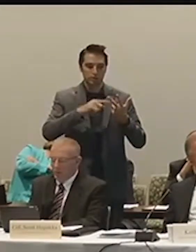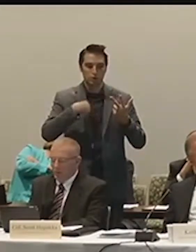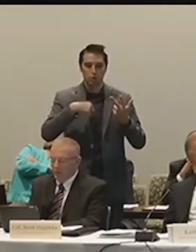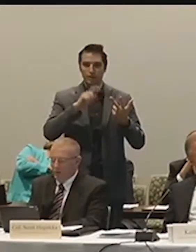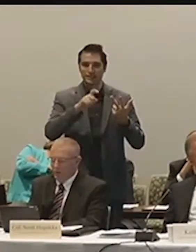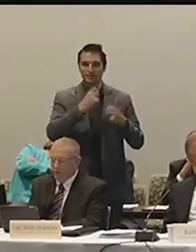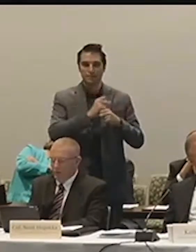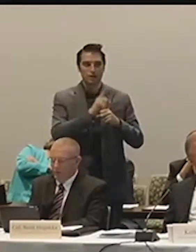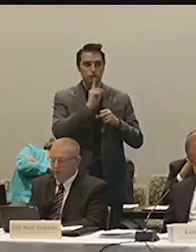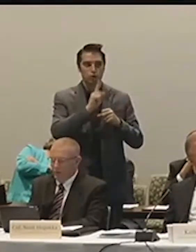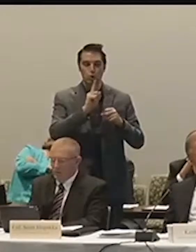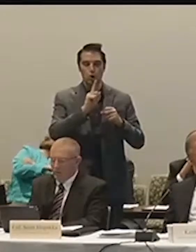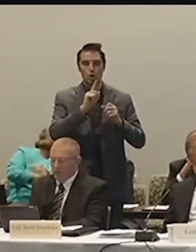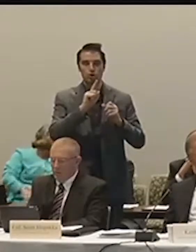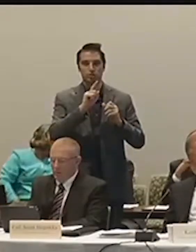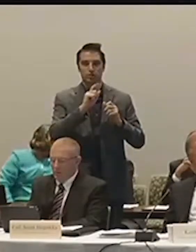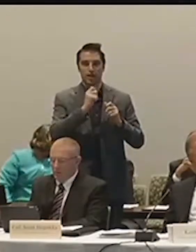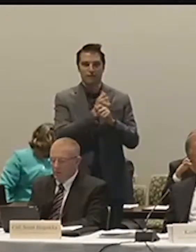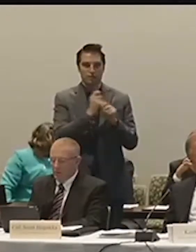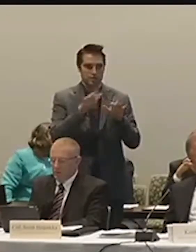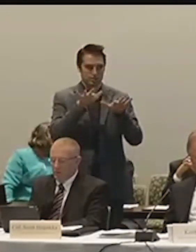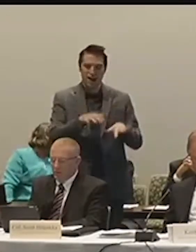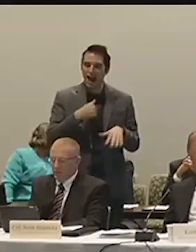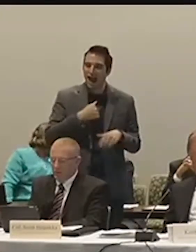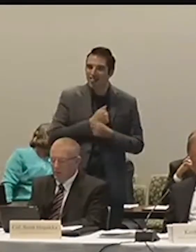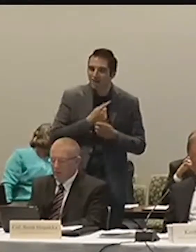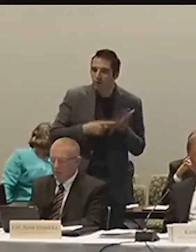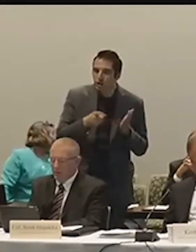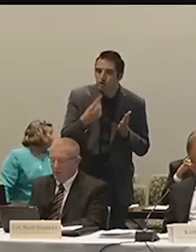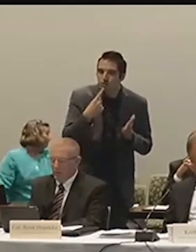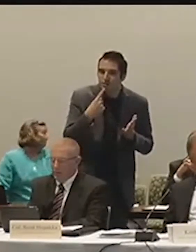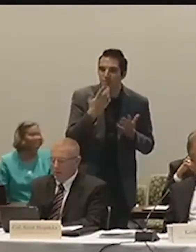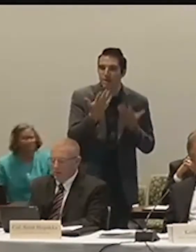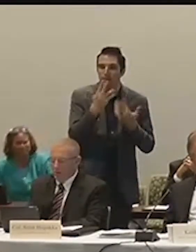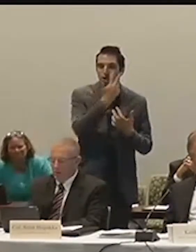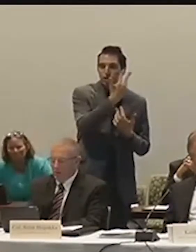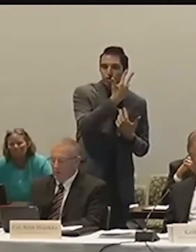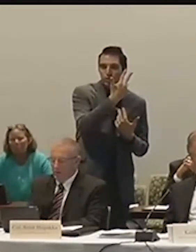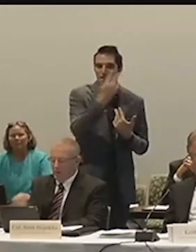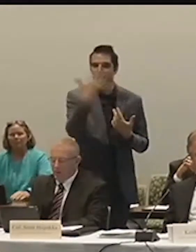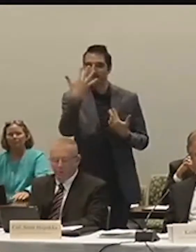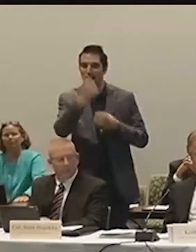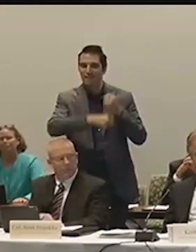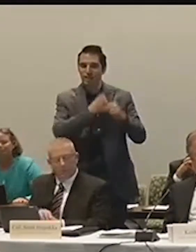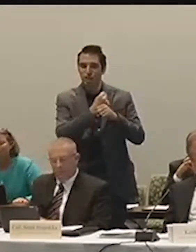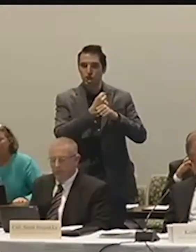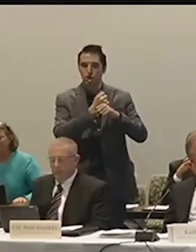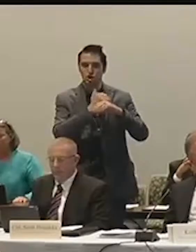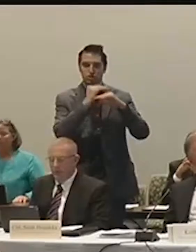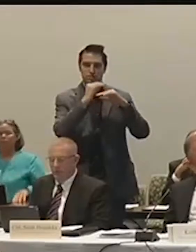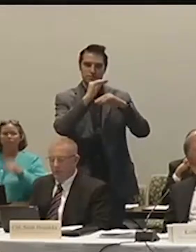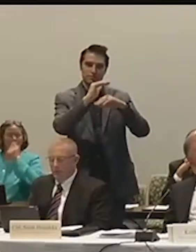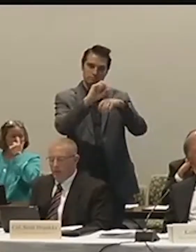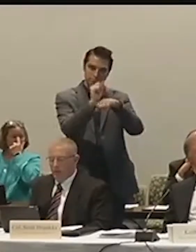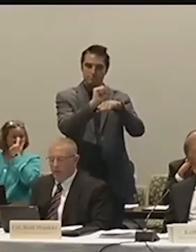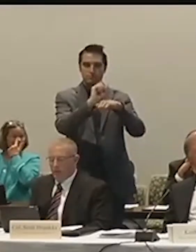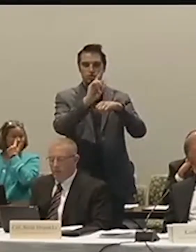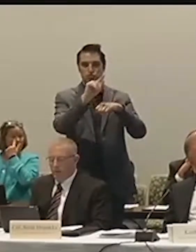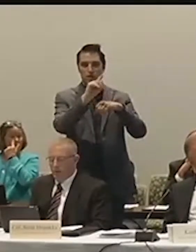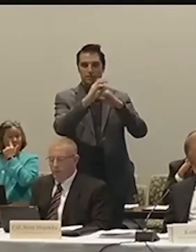dust to settle. Do you see, and I love what you said about maybe a 3 to 5 year like fixed rate. Has there been